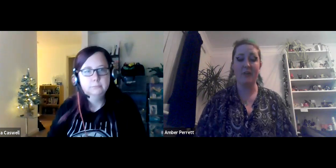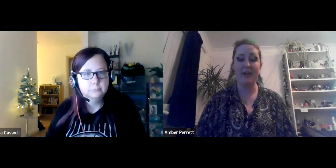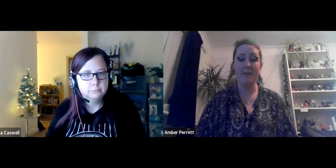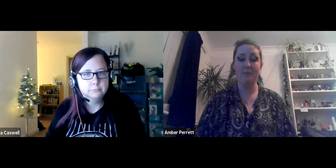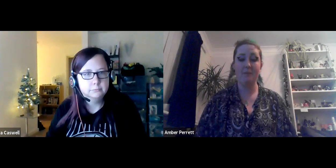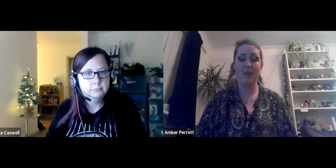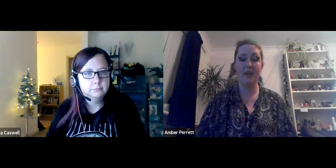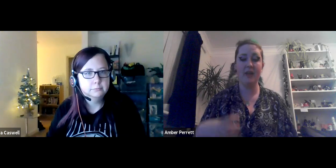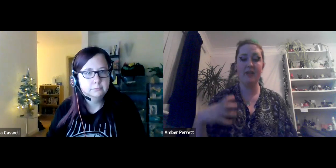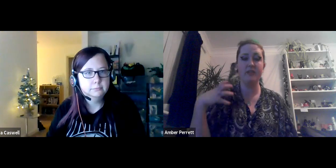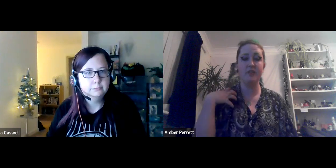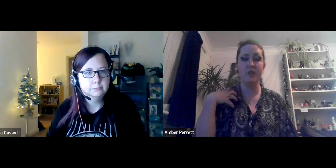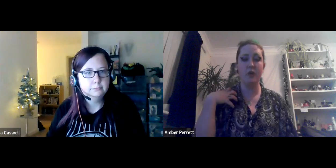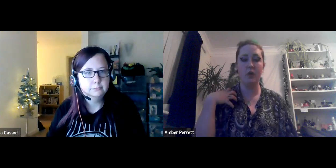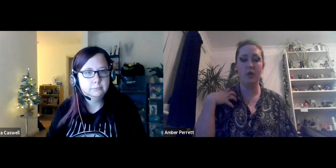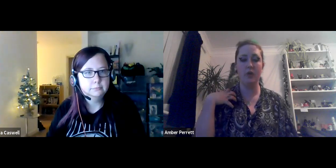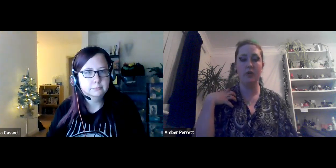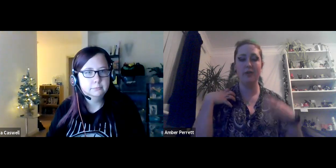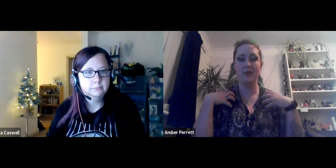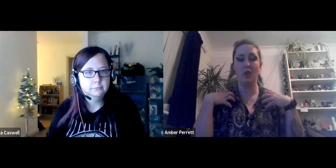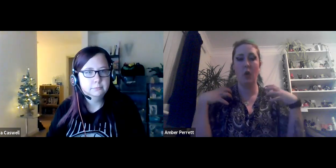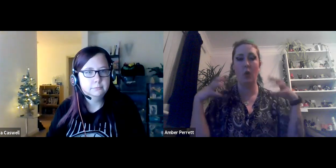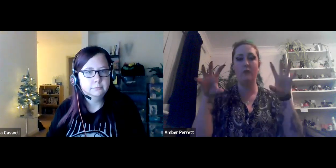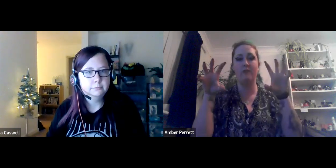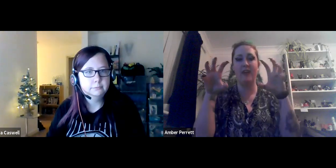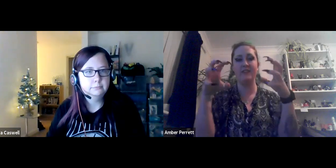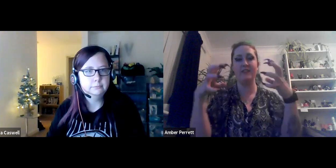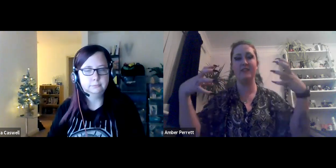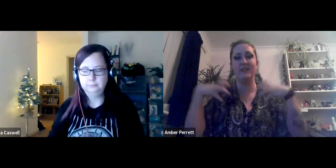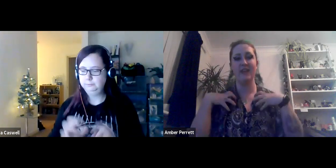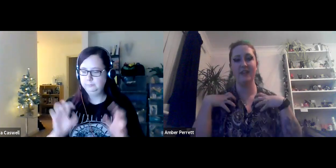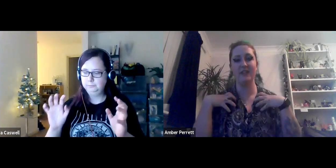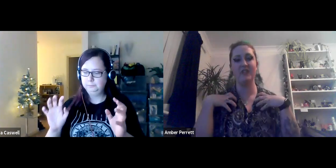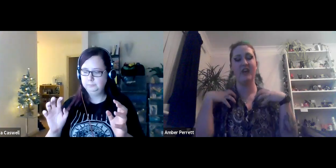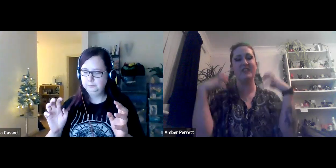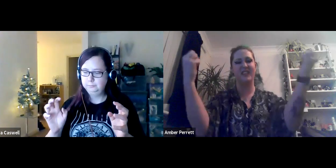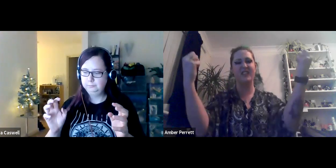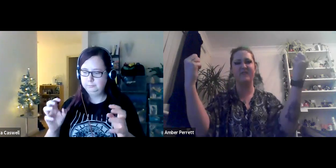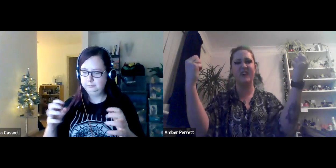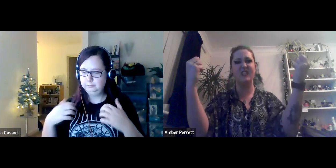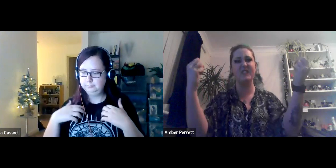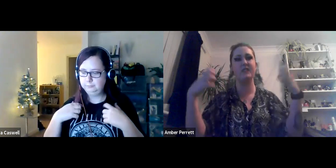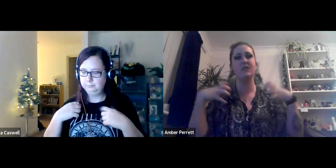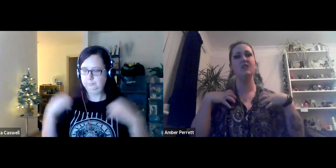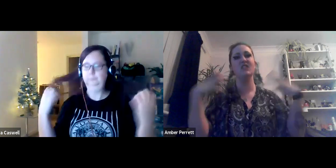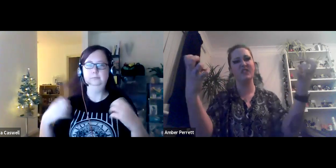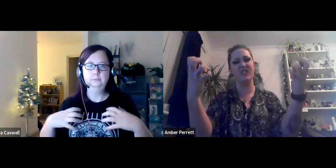Angry is your claw fists into chest and then into fists. You're